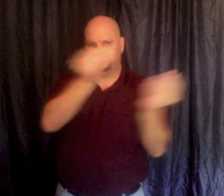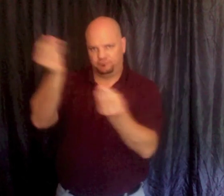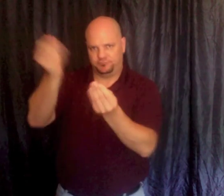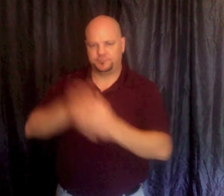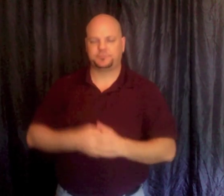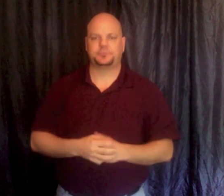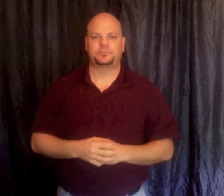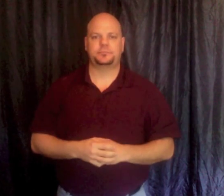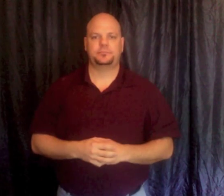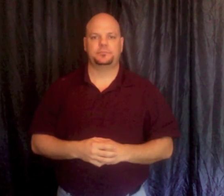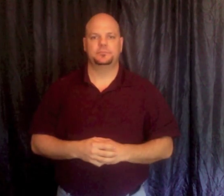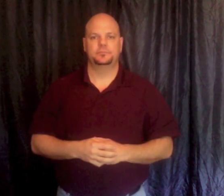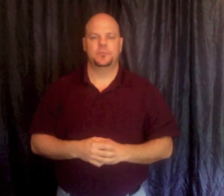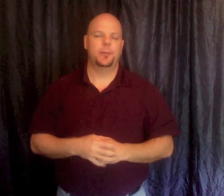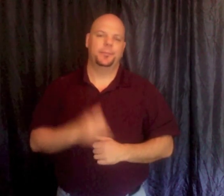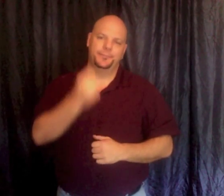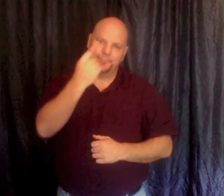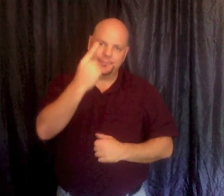Obviously you can't do everything, but that's the goal.